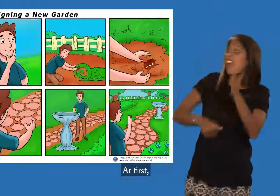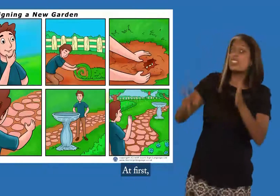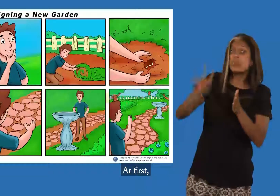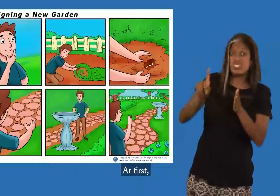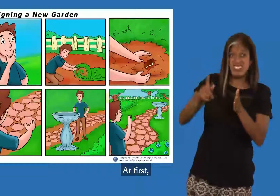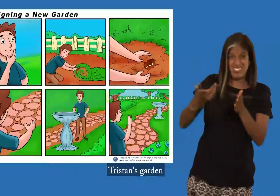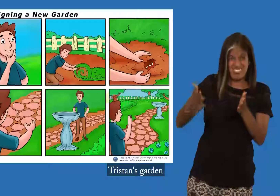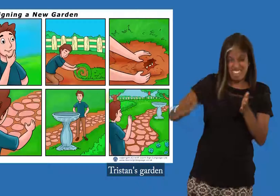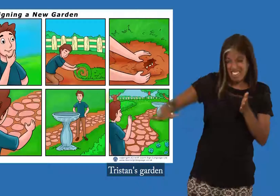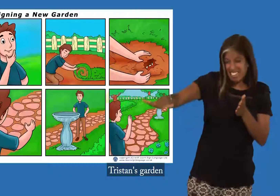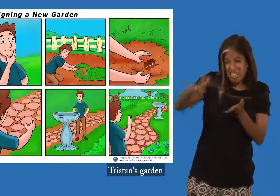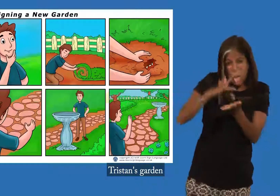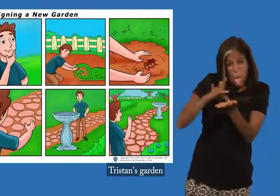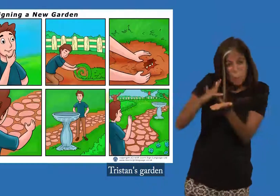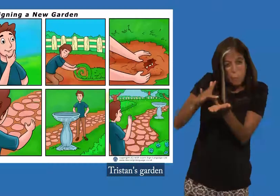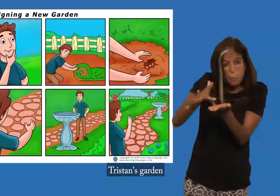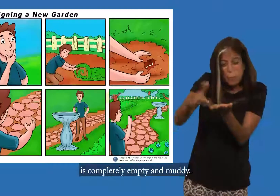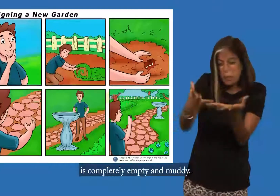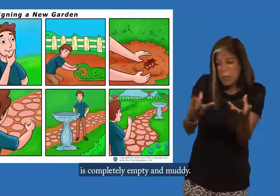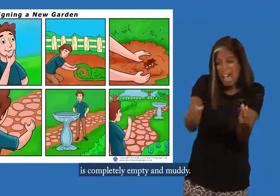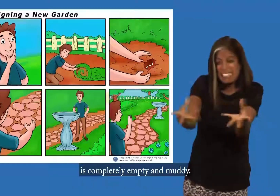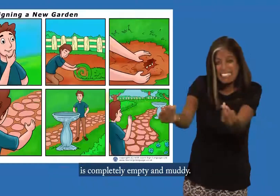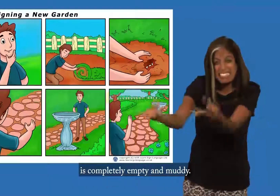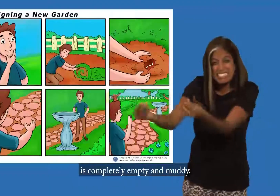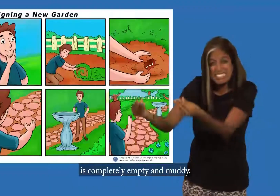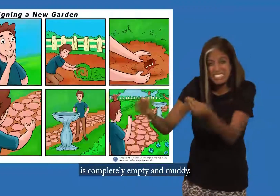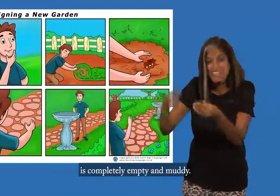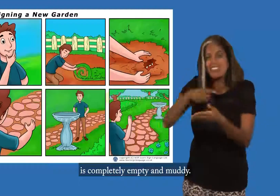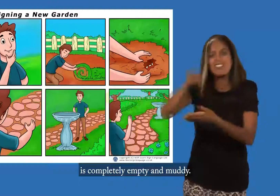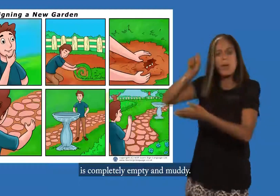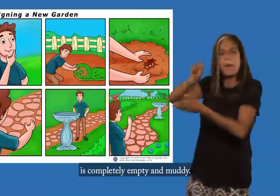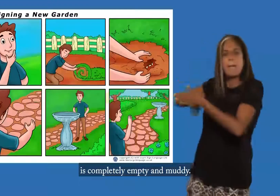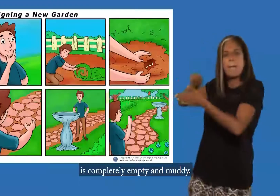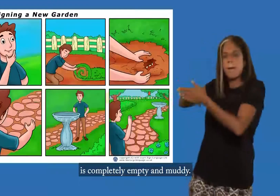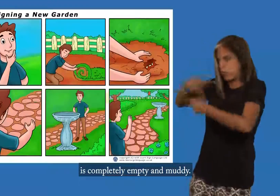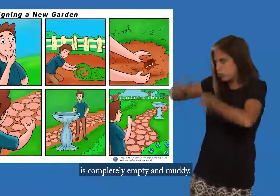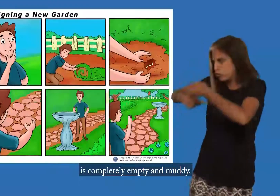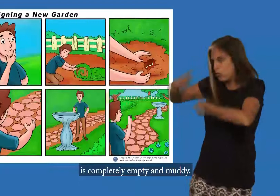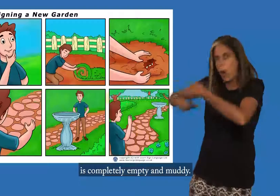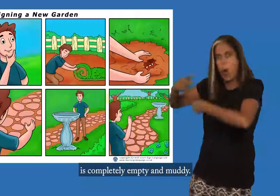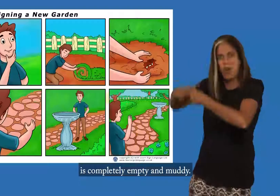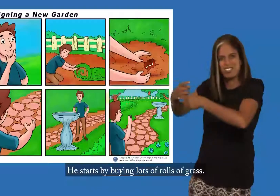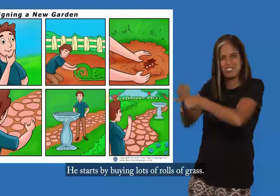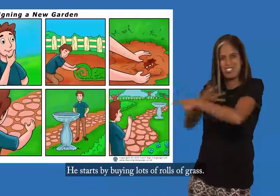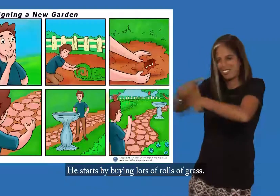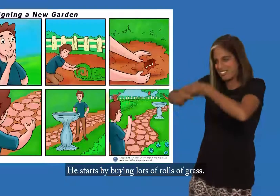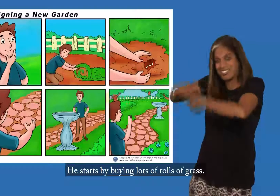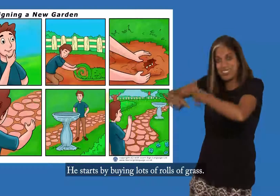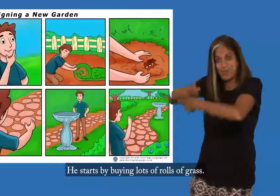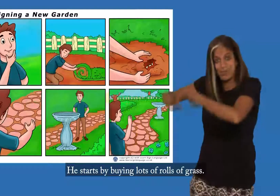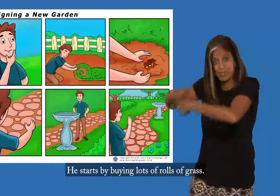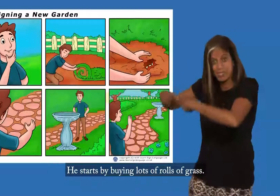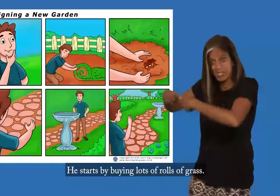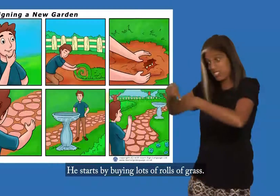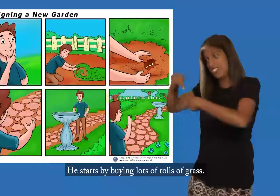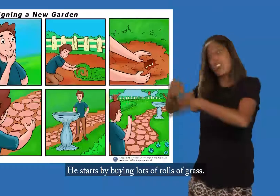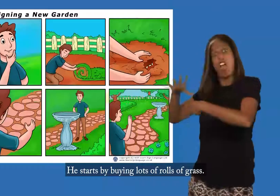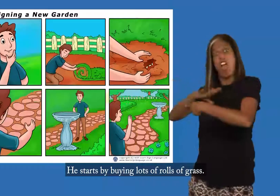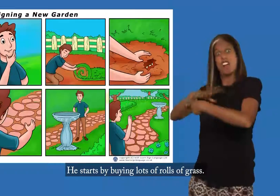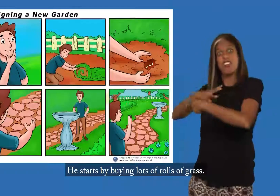first, Tristan's garden is completely empty and muddy. He starts by buying lots of rolls of